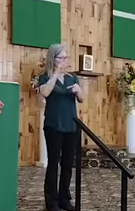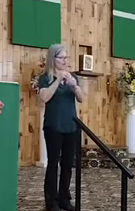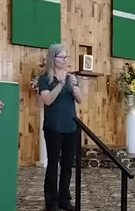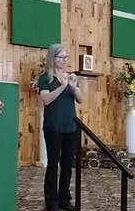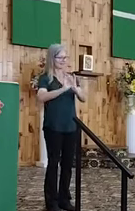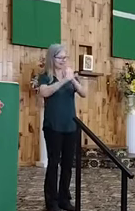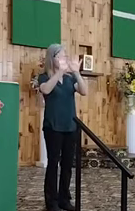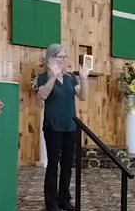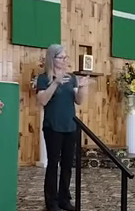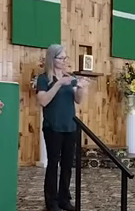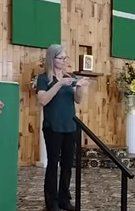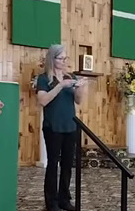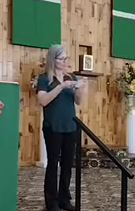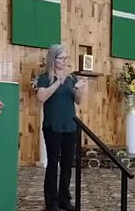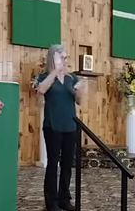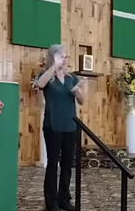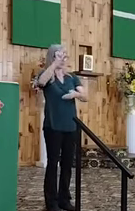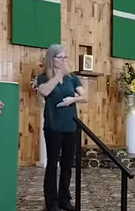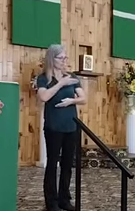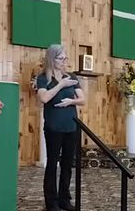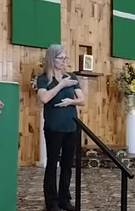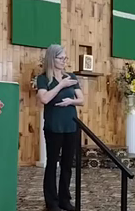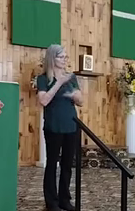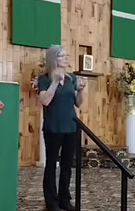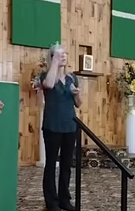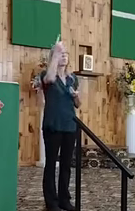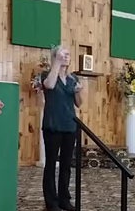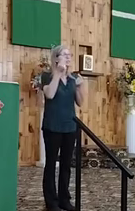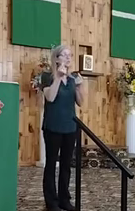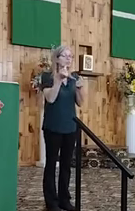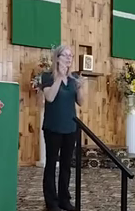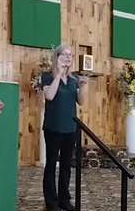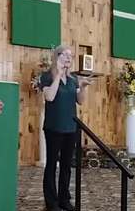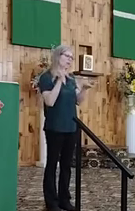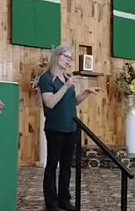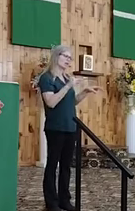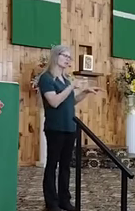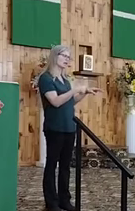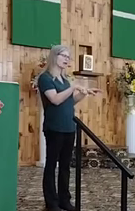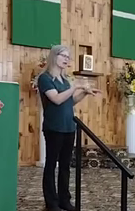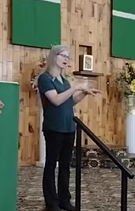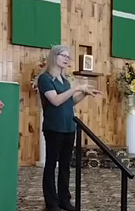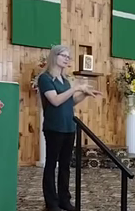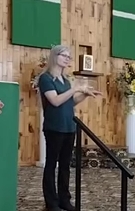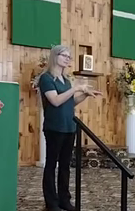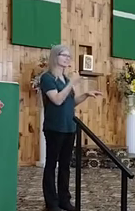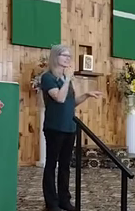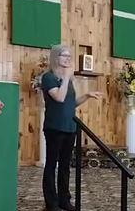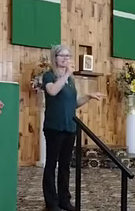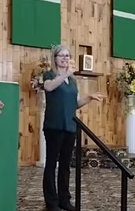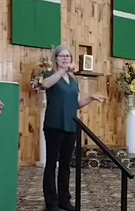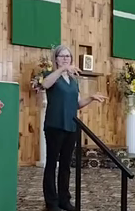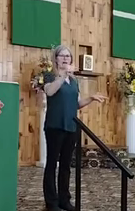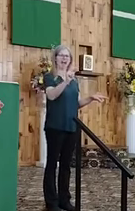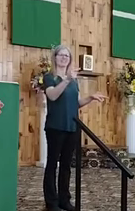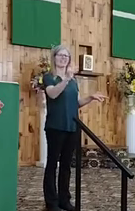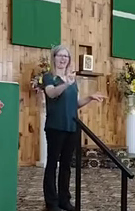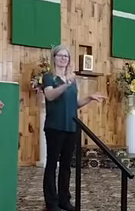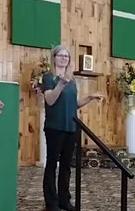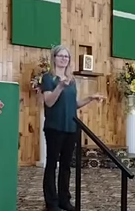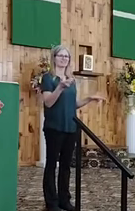of his grace. And so what does God do? He looks at us and he speaks the word over us, Ephata, which is the very word we